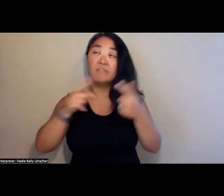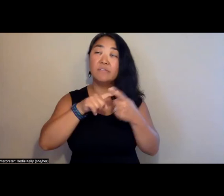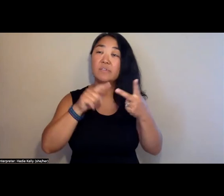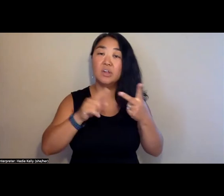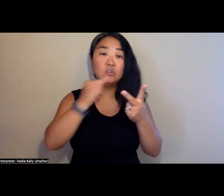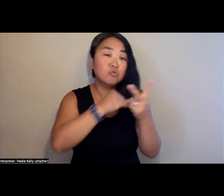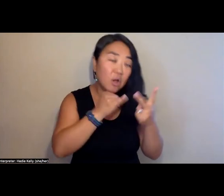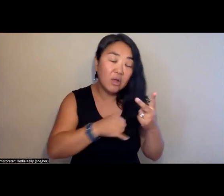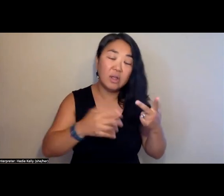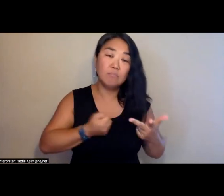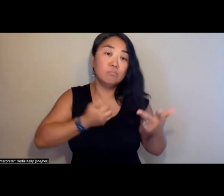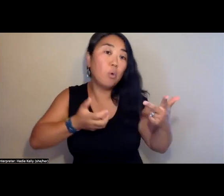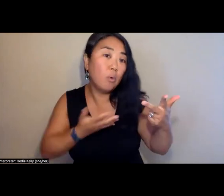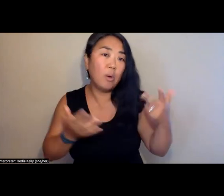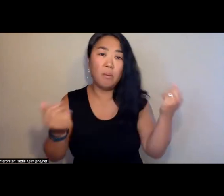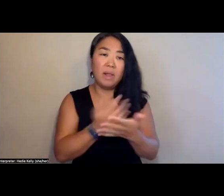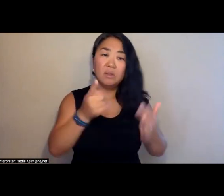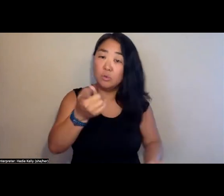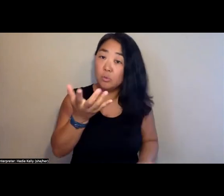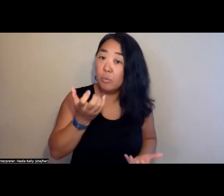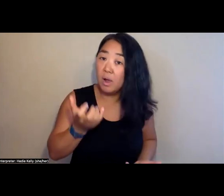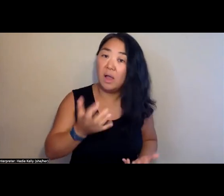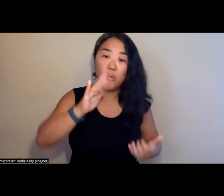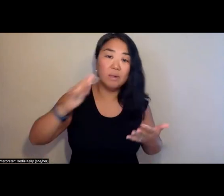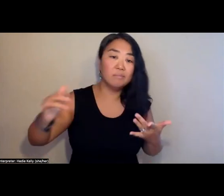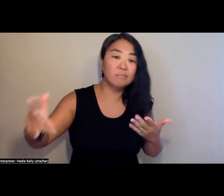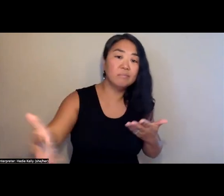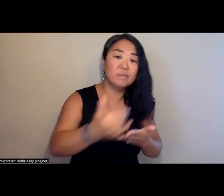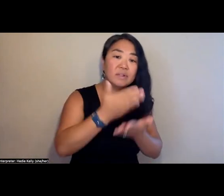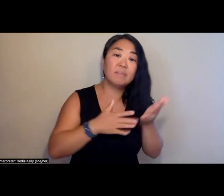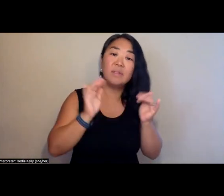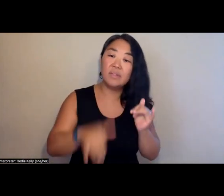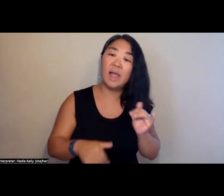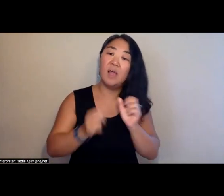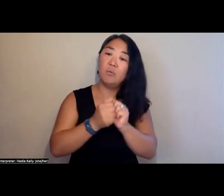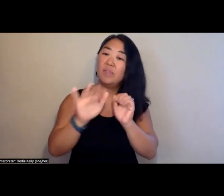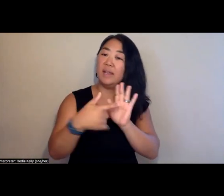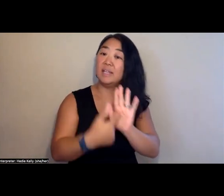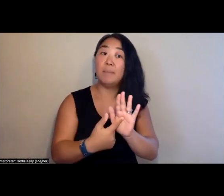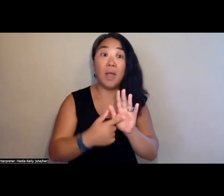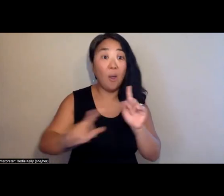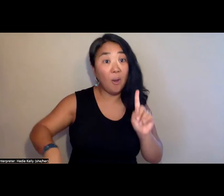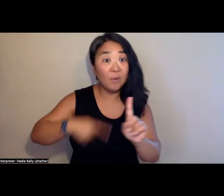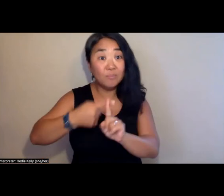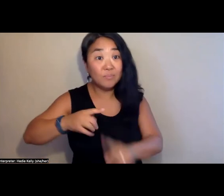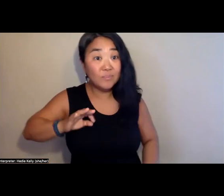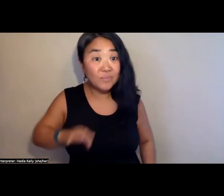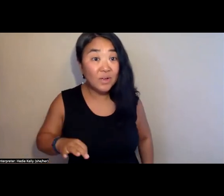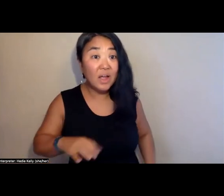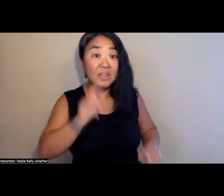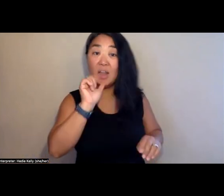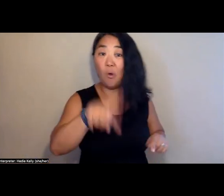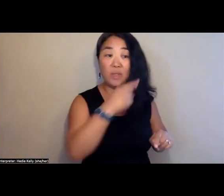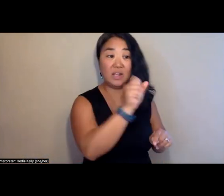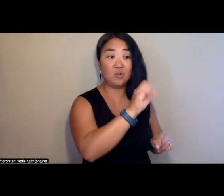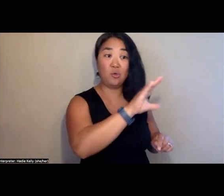poem, anything you'd like, we will be compiling some of that into an exhibit. And then bonus, instead of just being at the Schuylkill Center, it's